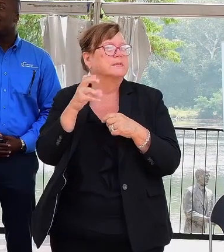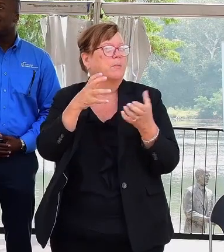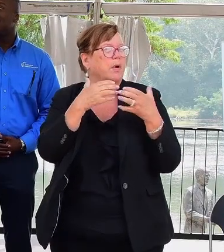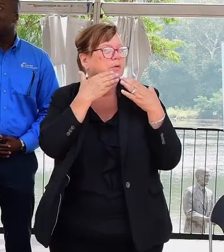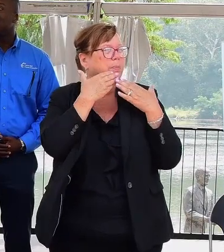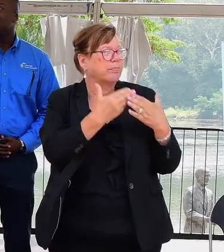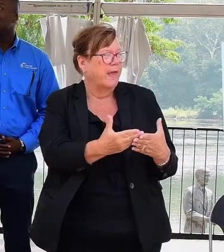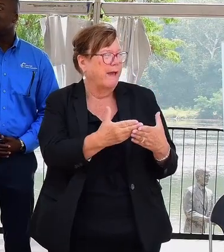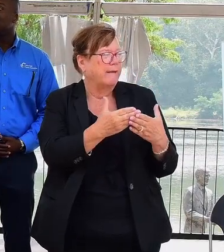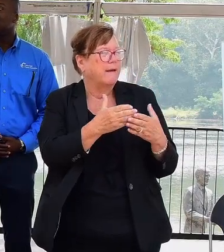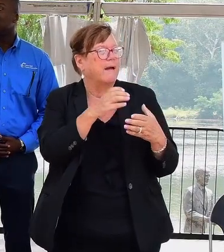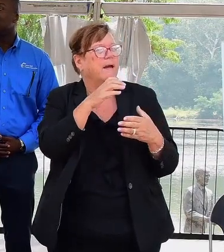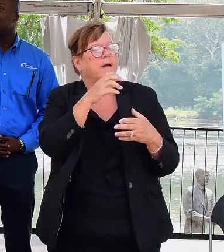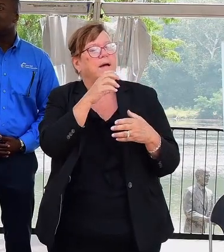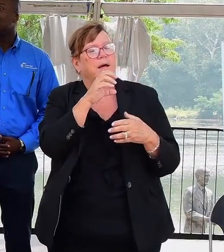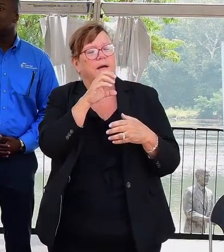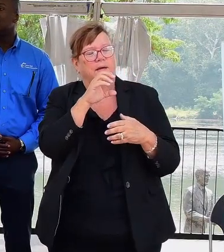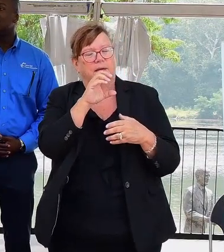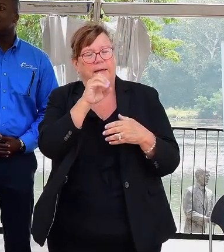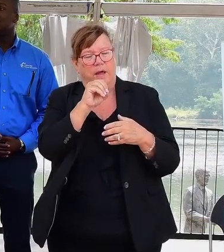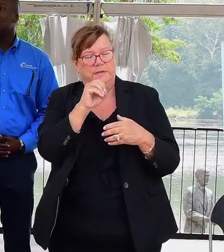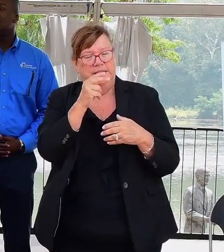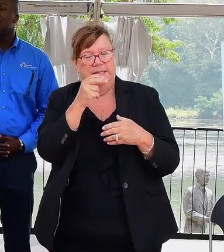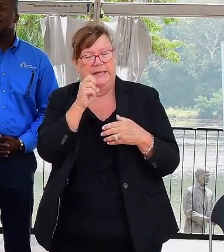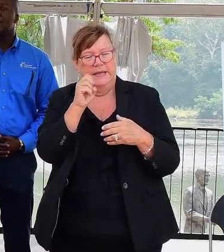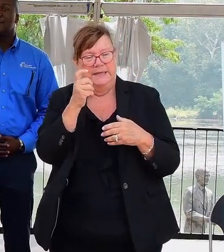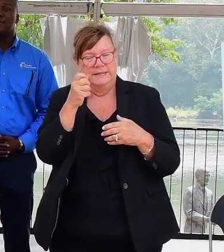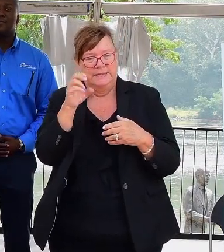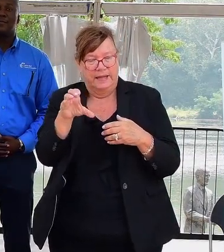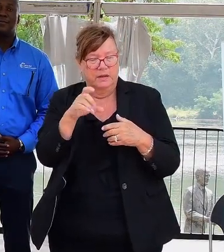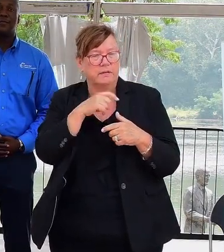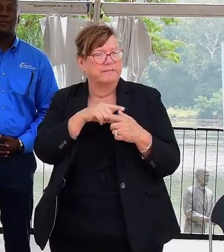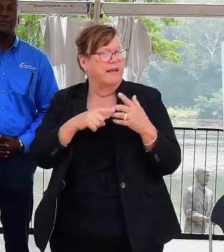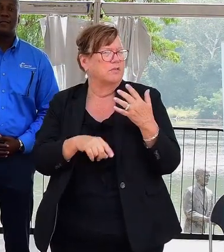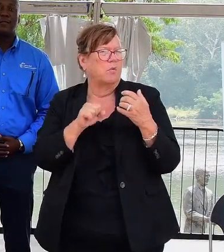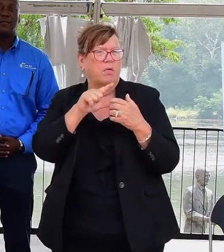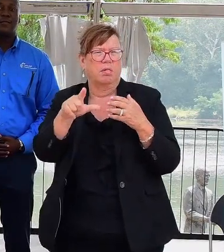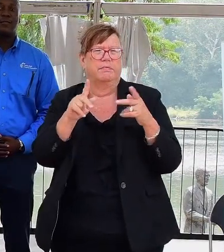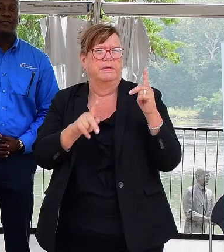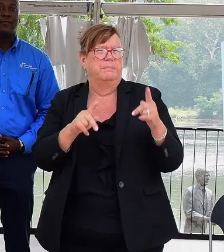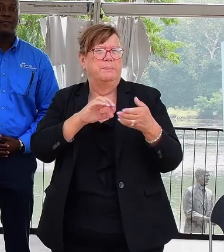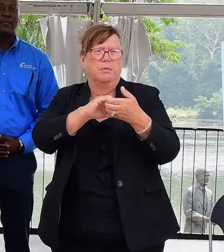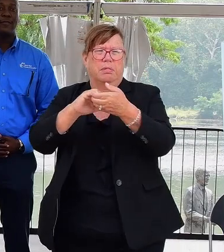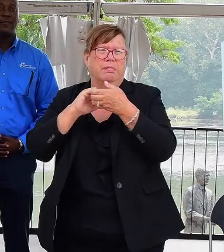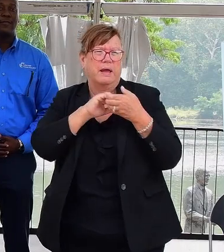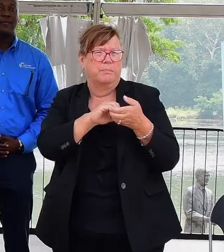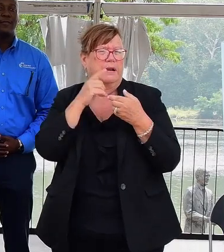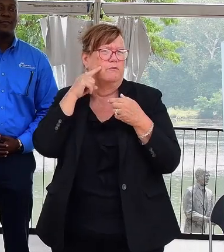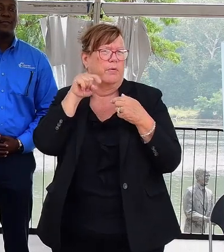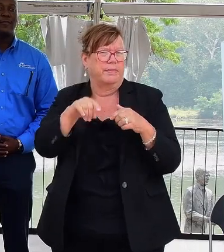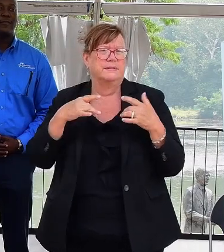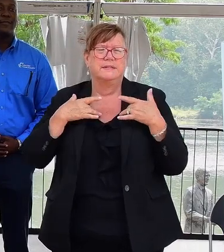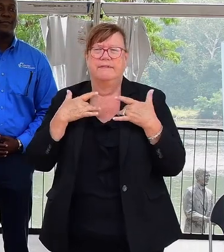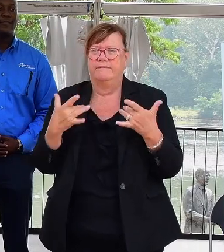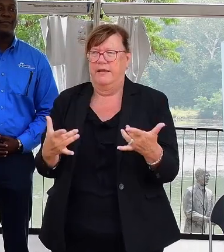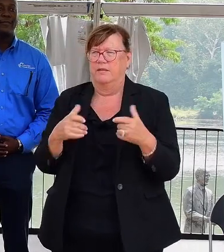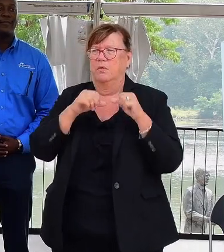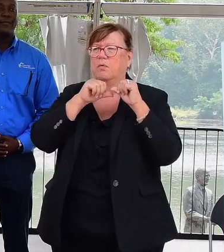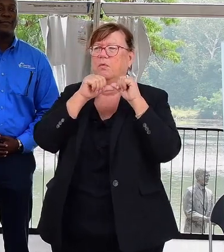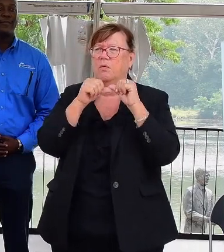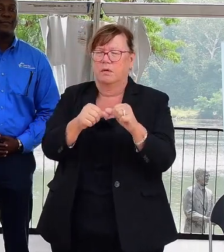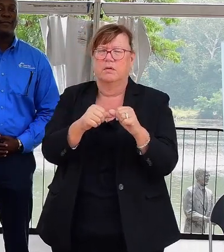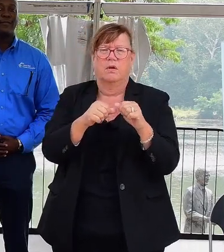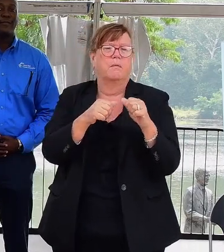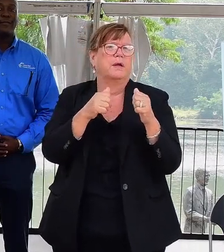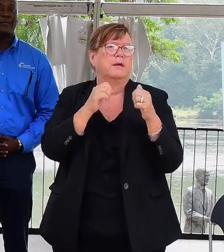several other county agencies for their support of this event. It's this support and our ongoing collaboration with the Columbia Association, the Columbia Festival of the Arts, the